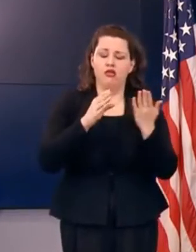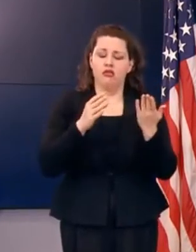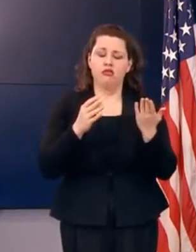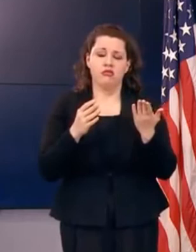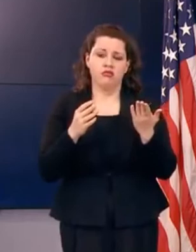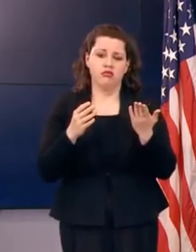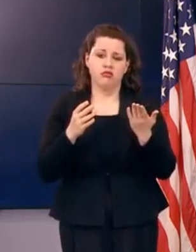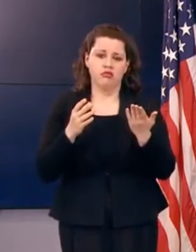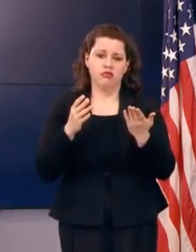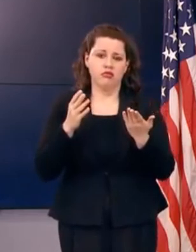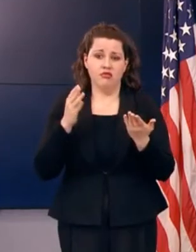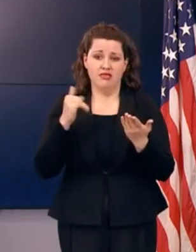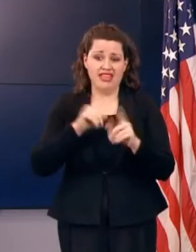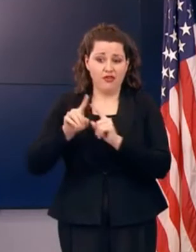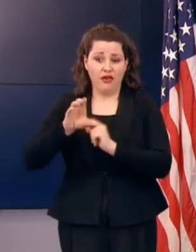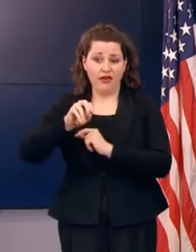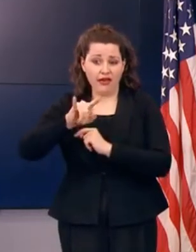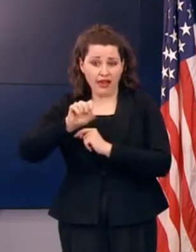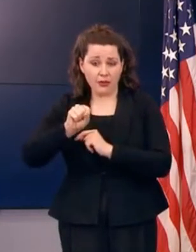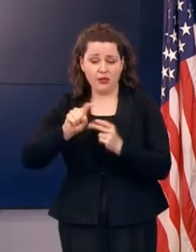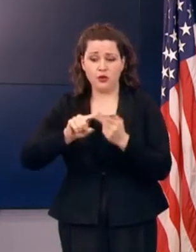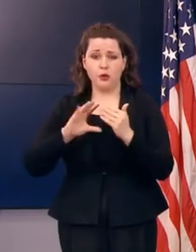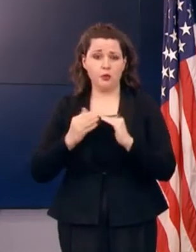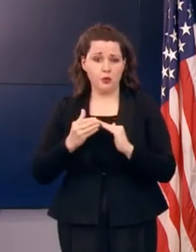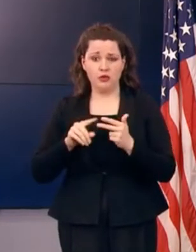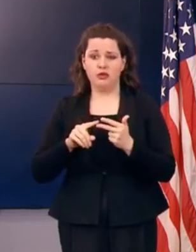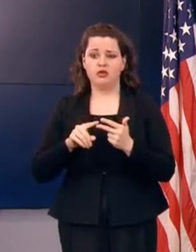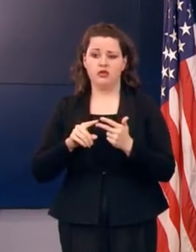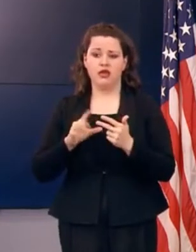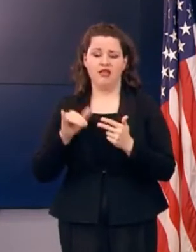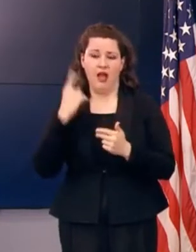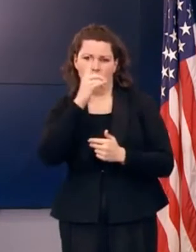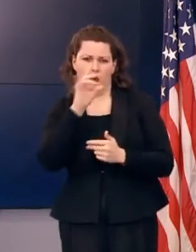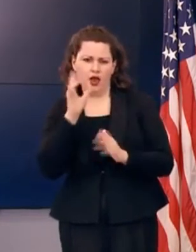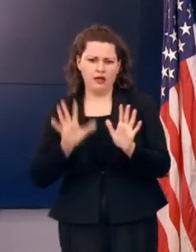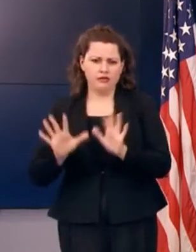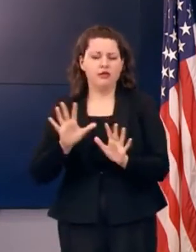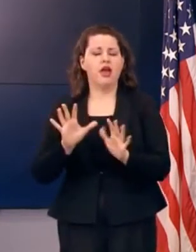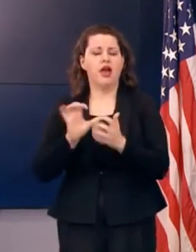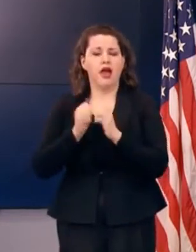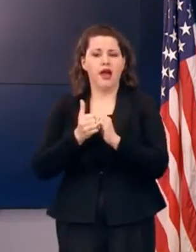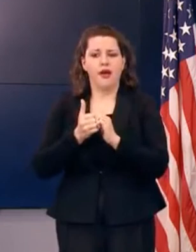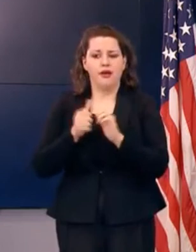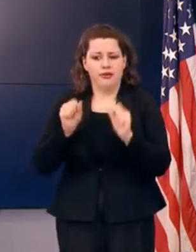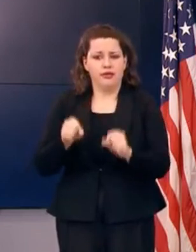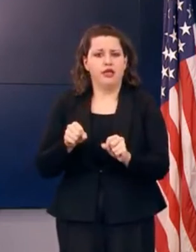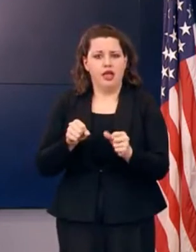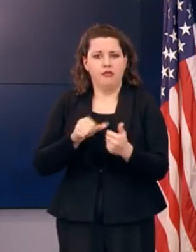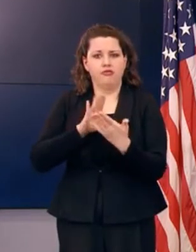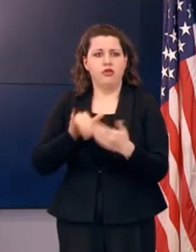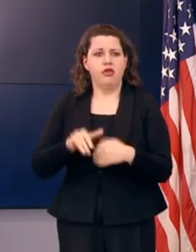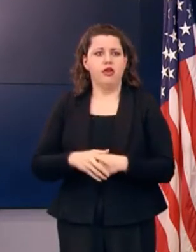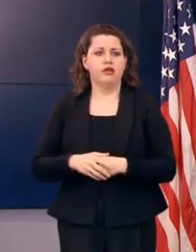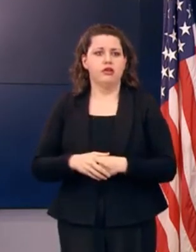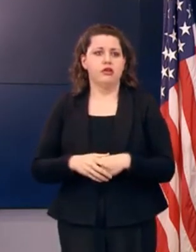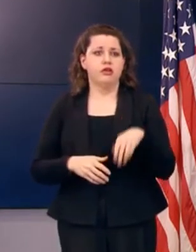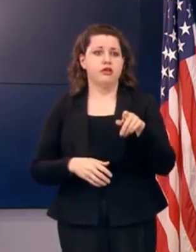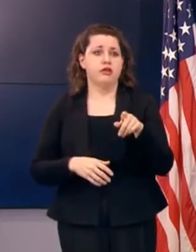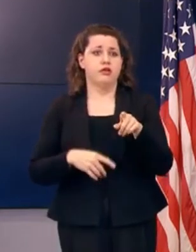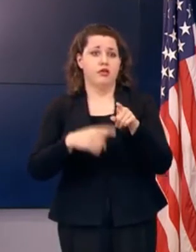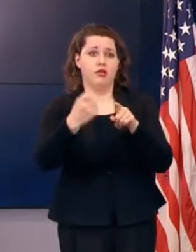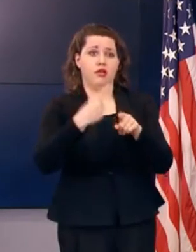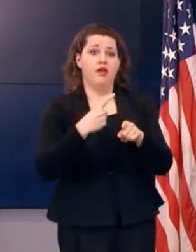in counties, in communities, and what that may look like and how we can be proactive in addressing that. I think reviews of data